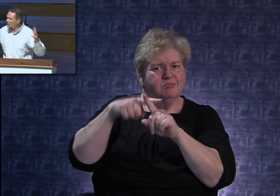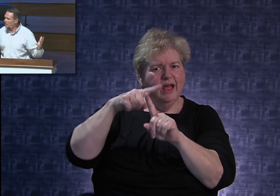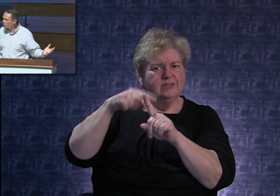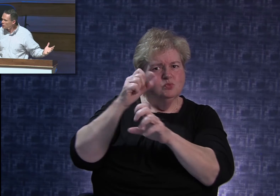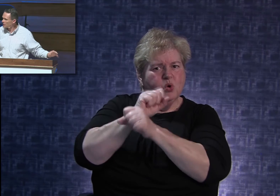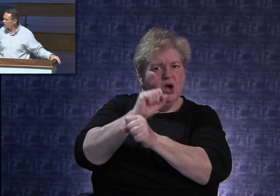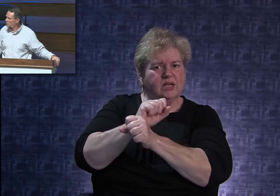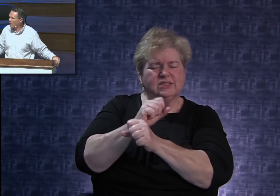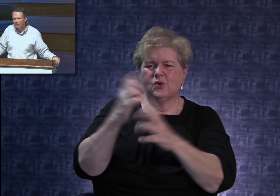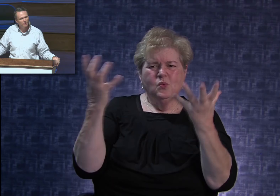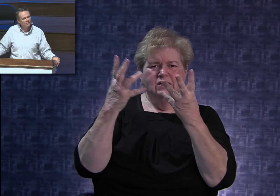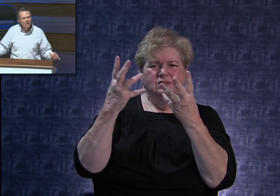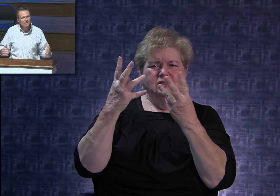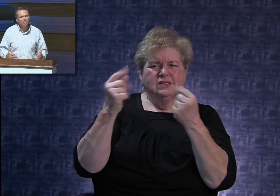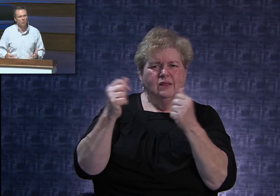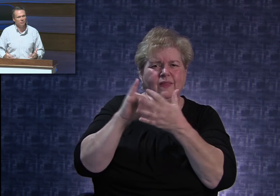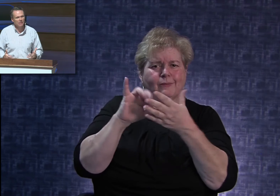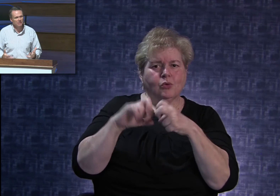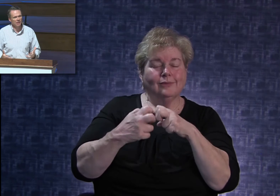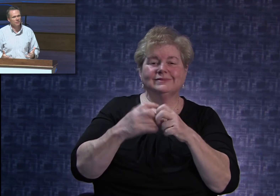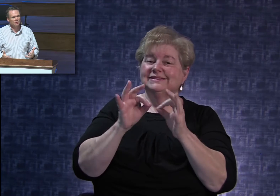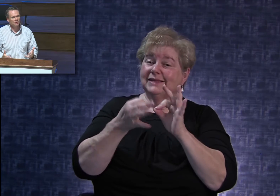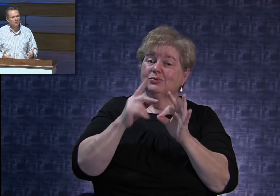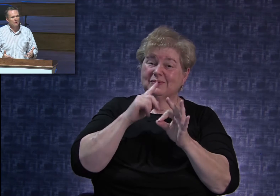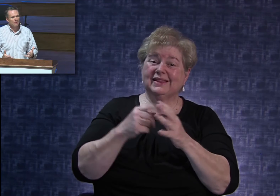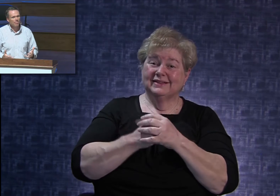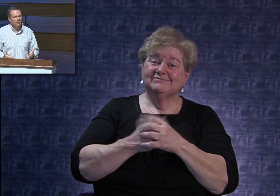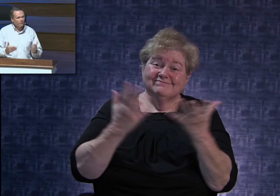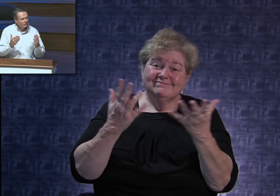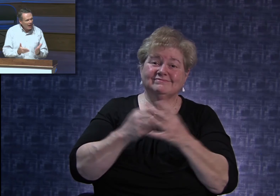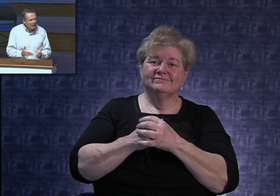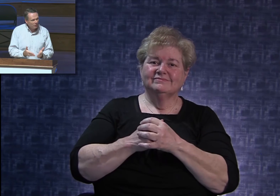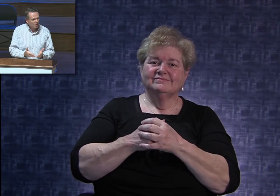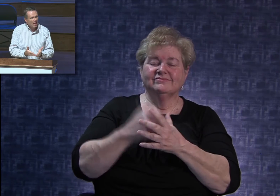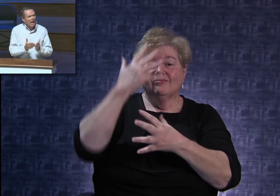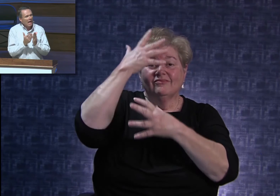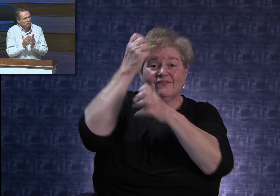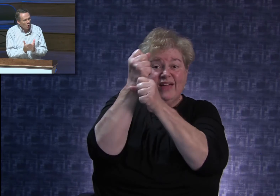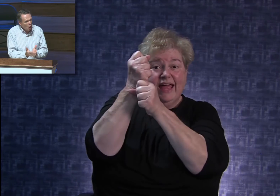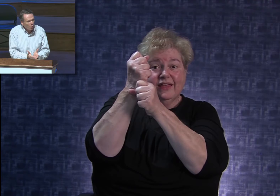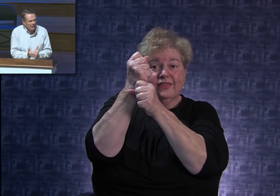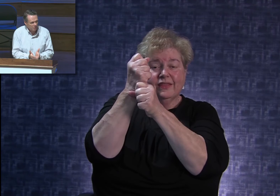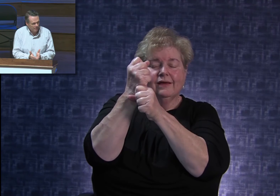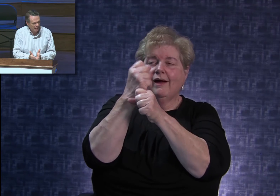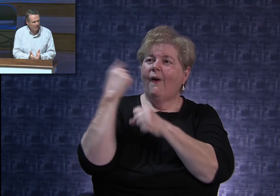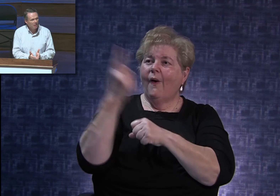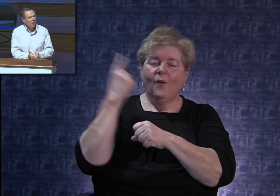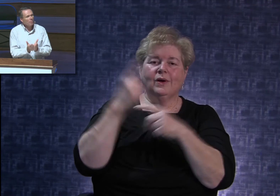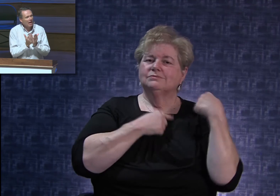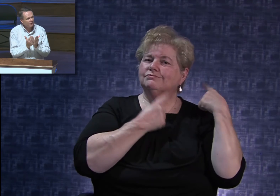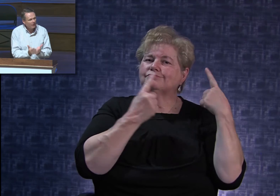What was the resolution to this problem? It's very simple, in a sense. Faith has always